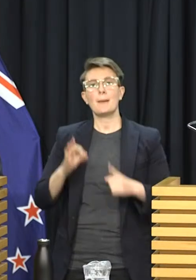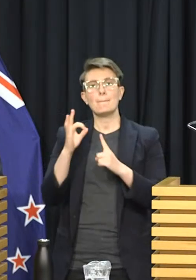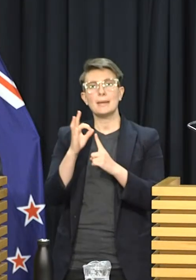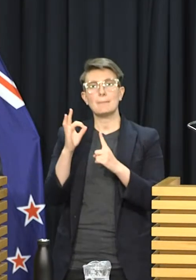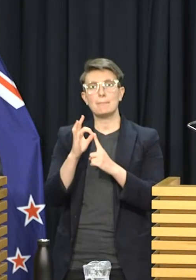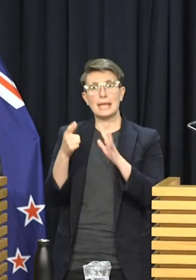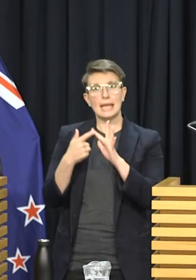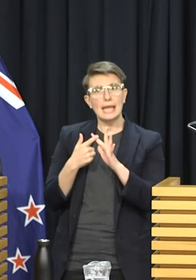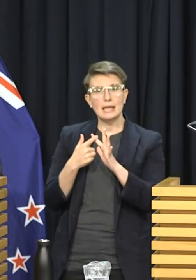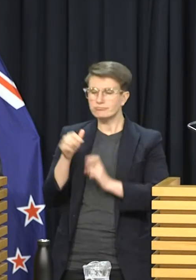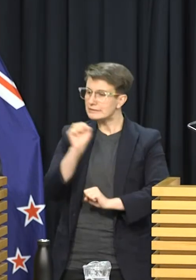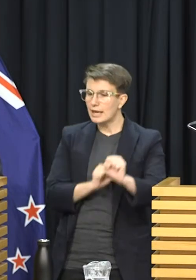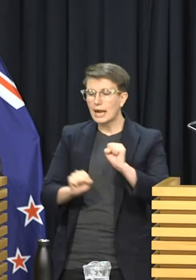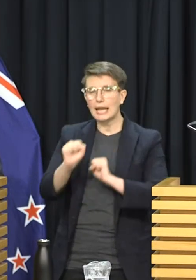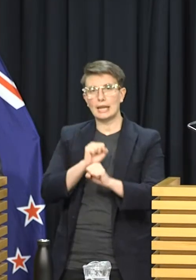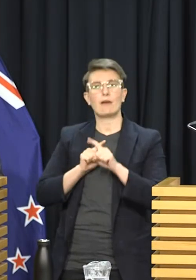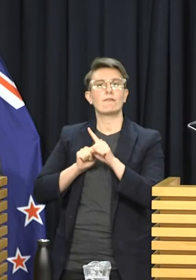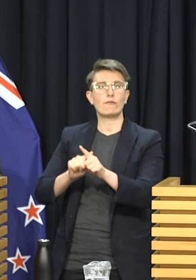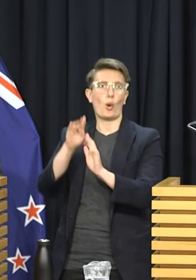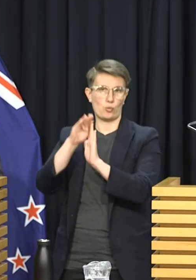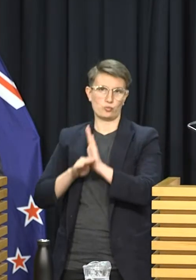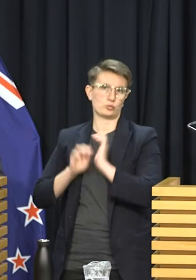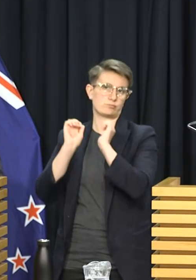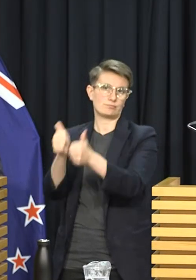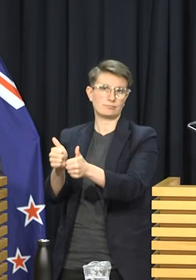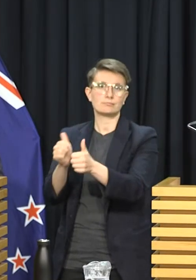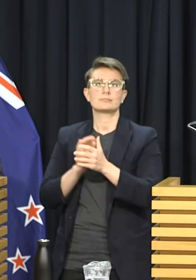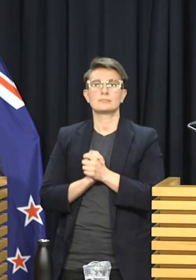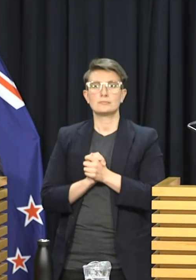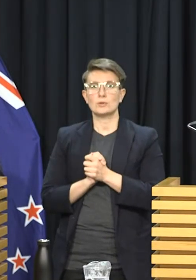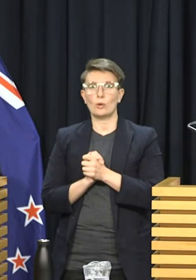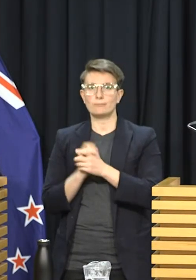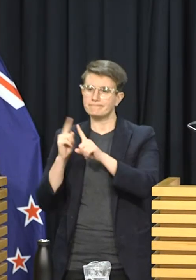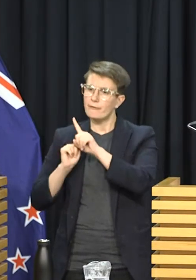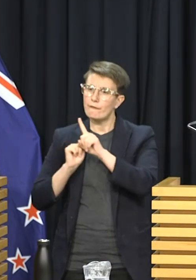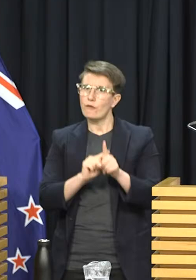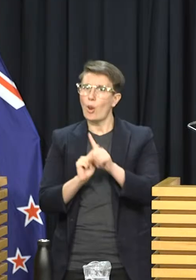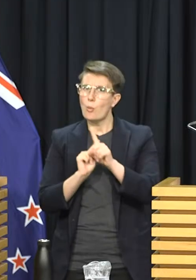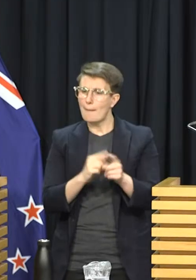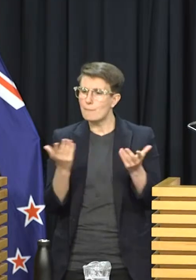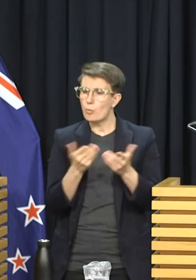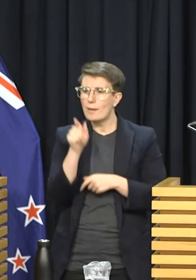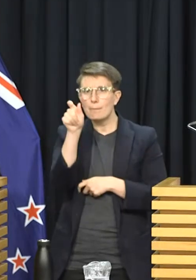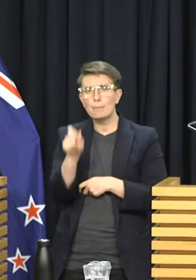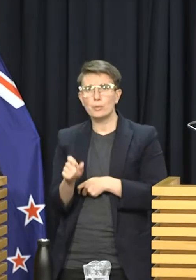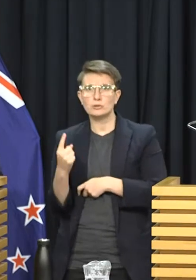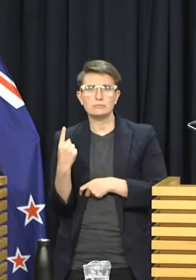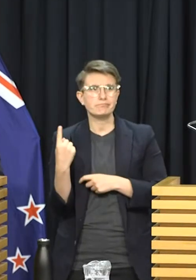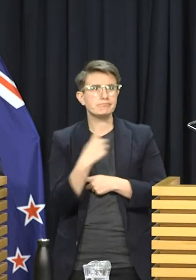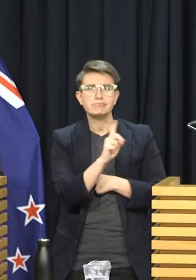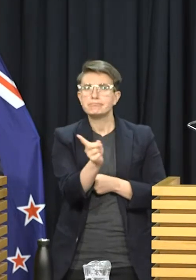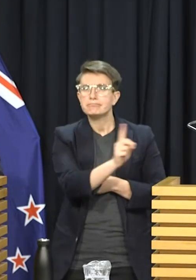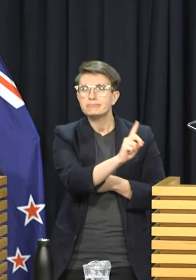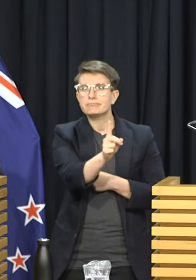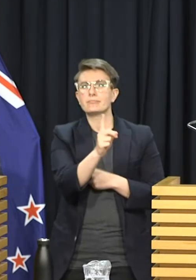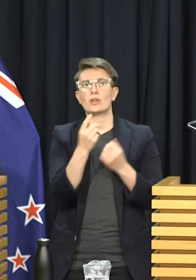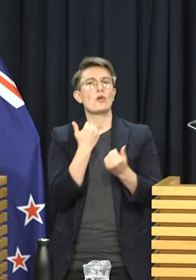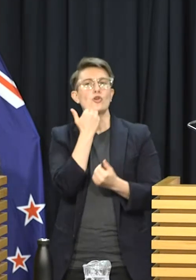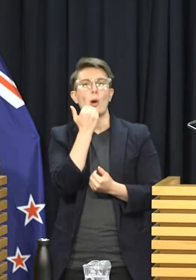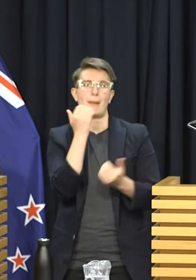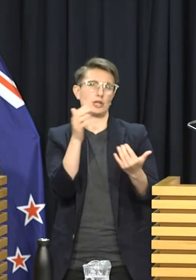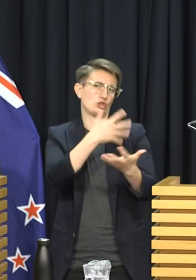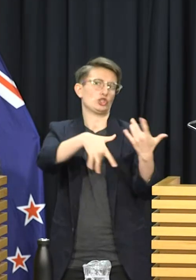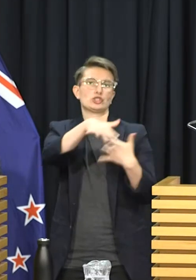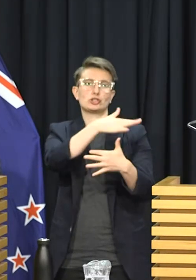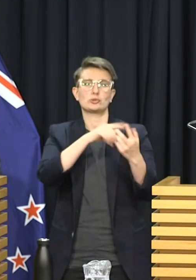From the contact tracing so far, we've identified that there's been very limited exposure. A final point to note is that the